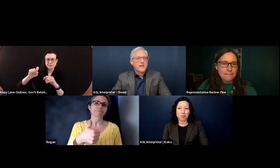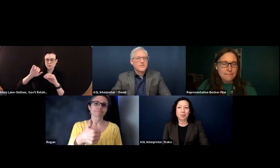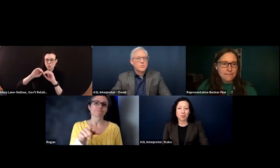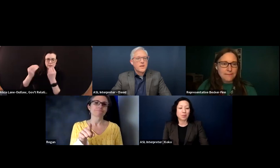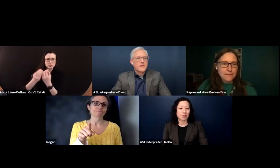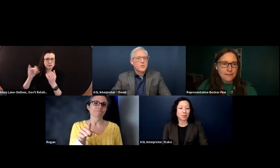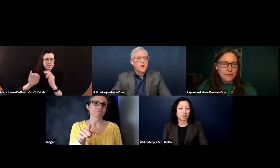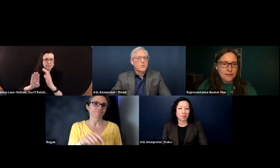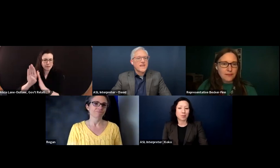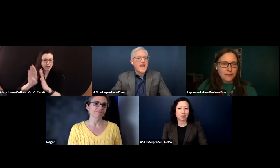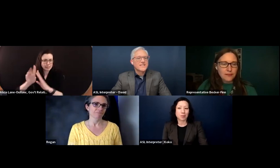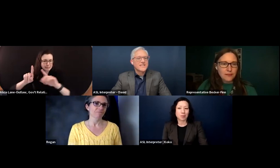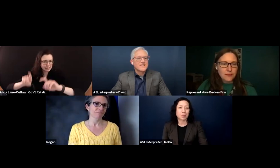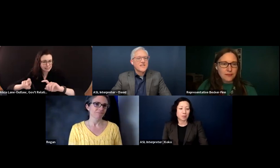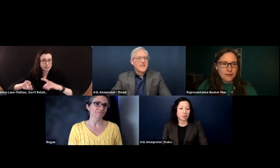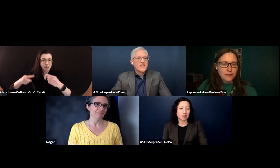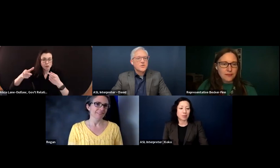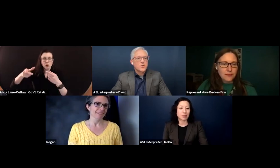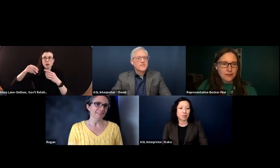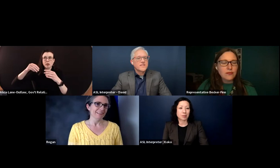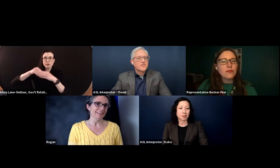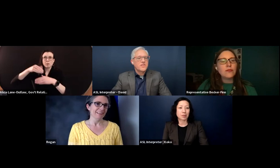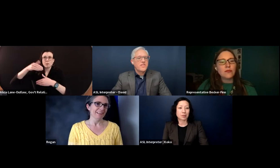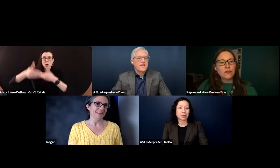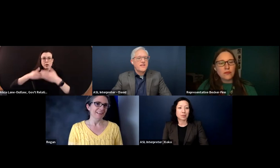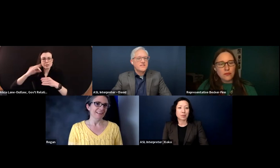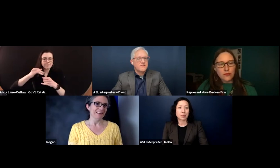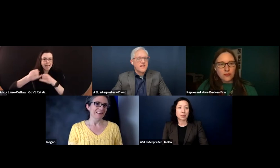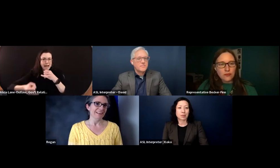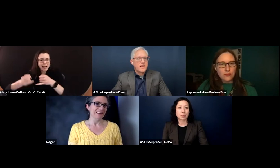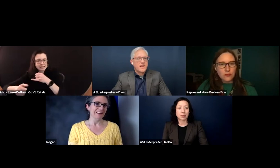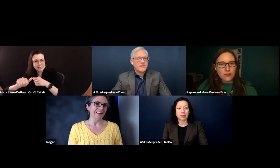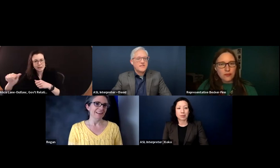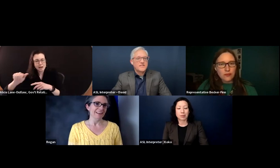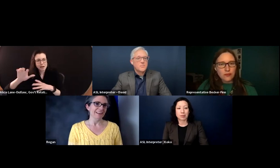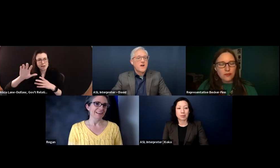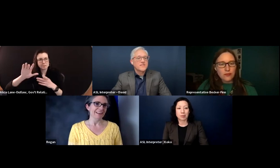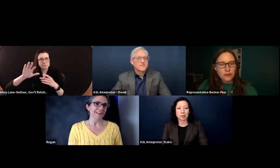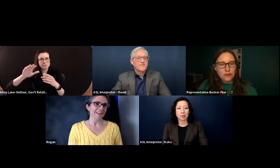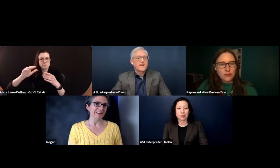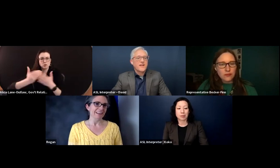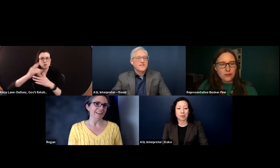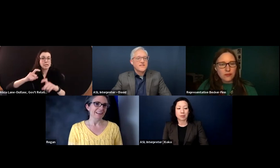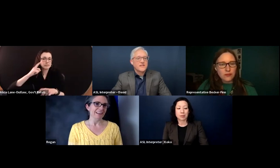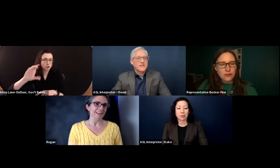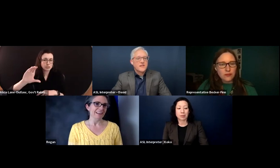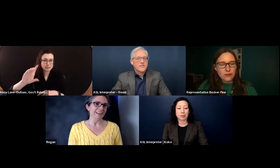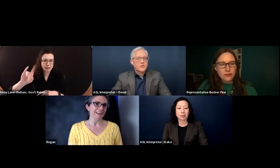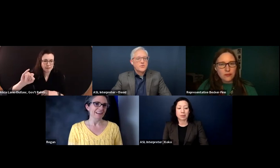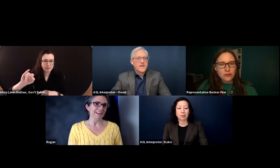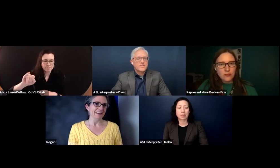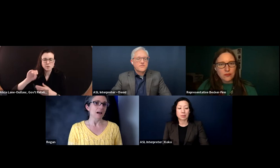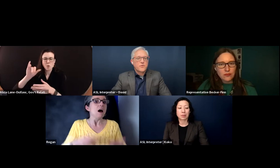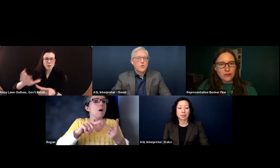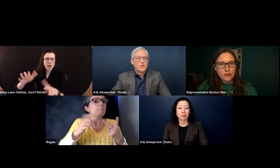in the audience who may be unaware what CASLI is. It's an organization that has developed and is in the process of finalizing the